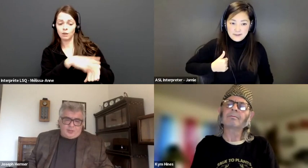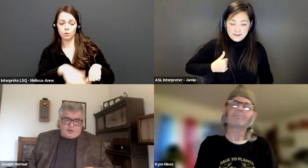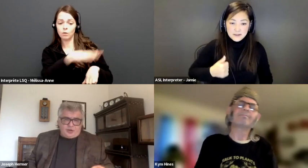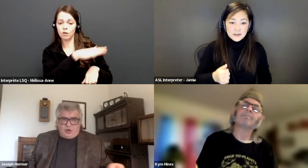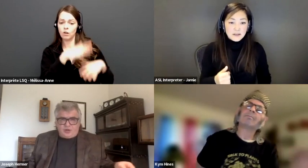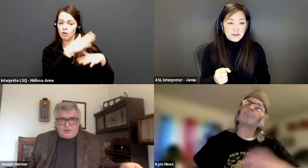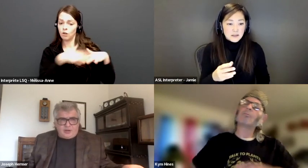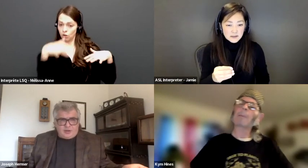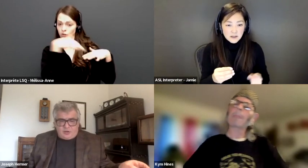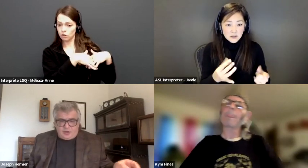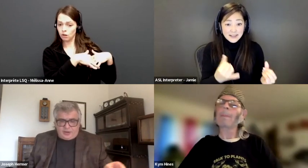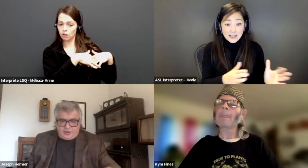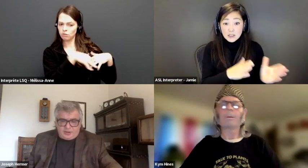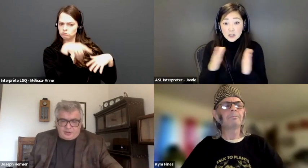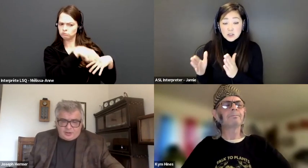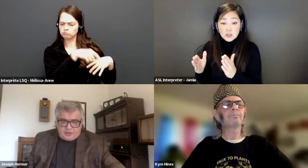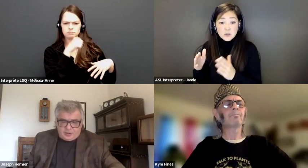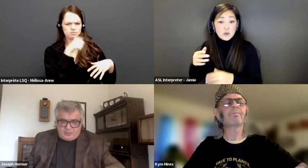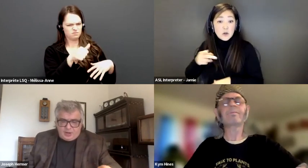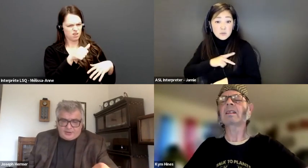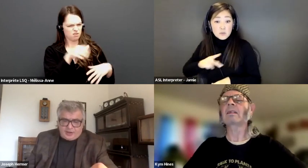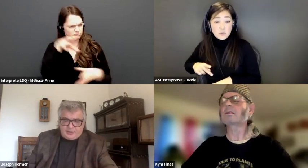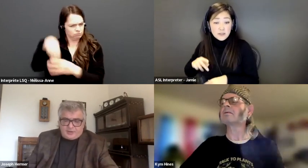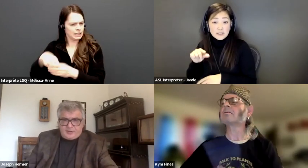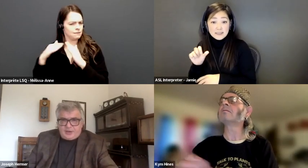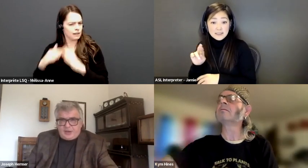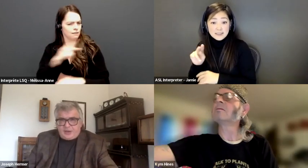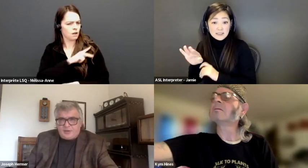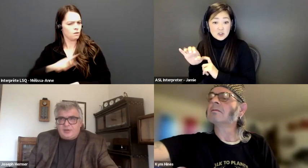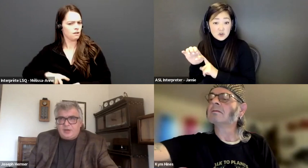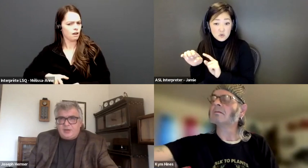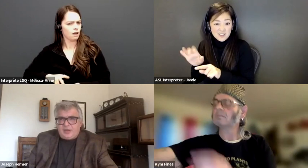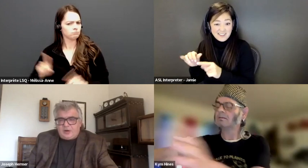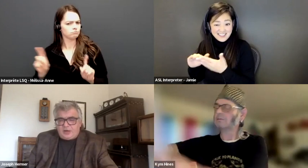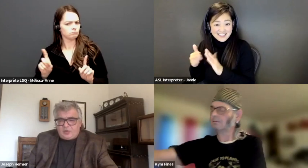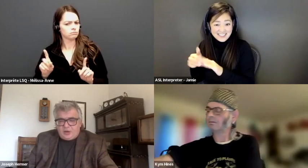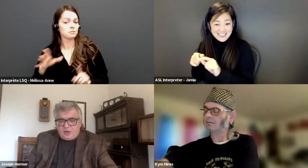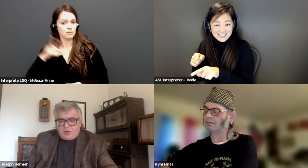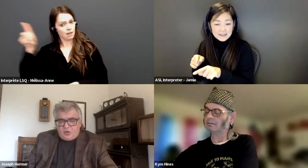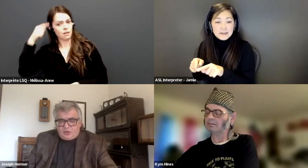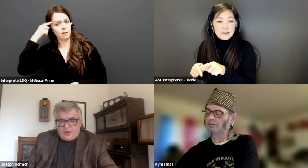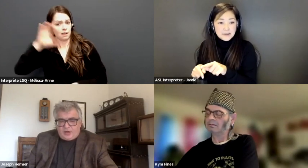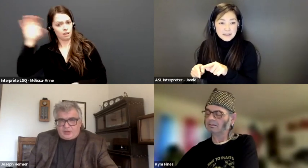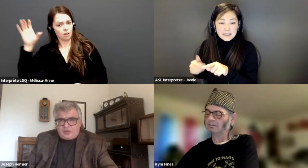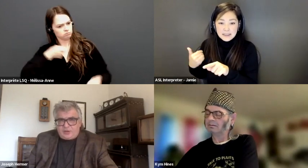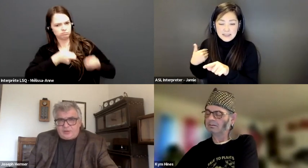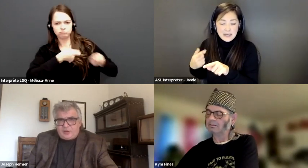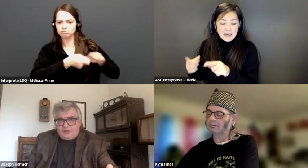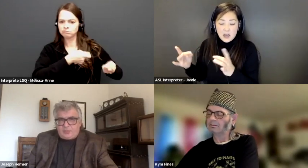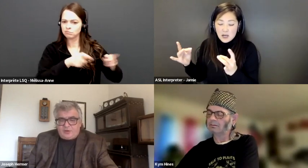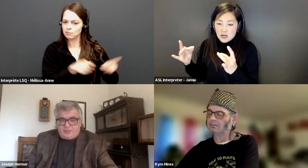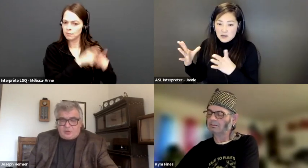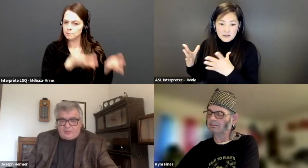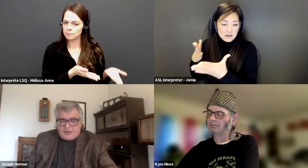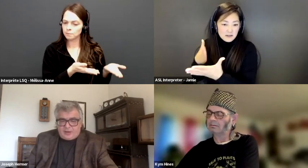Turning to Prince George, I concluded in my study that the city has carried out gross violations of